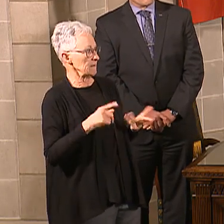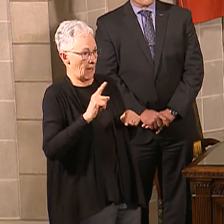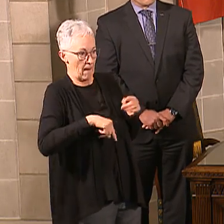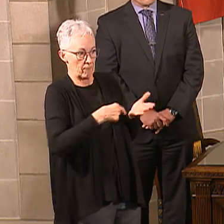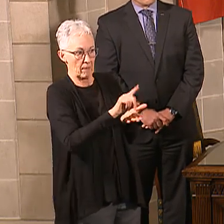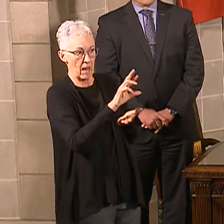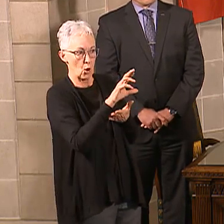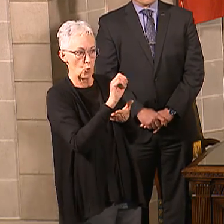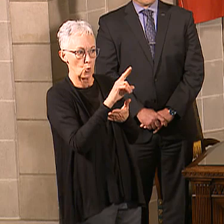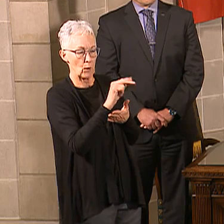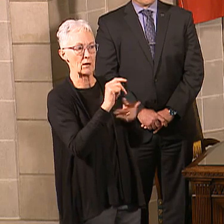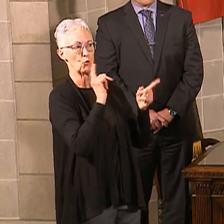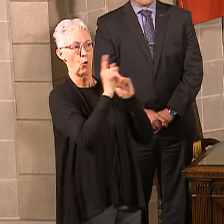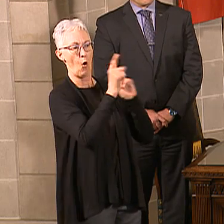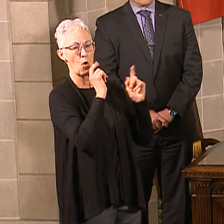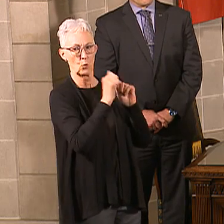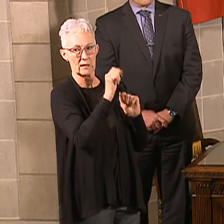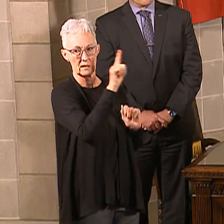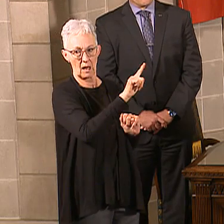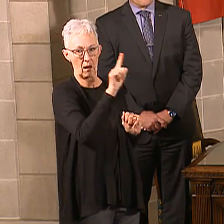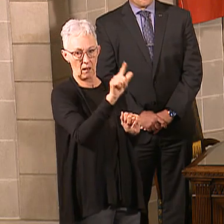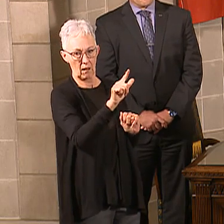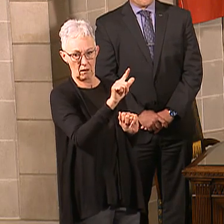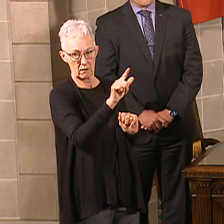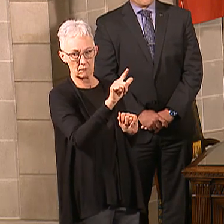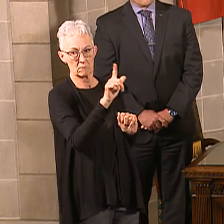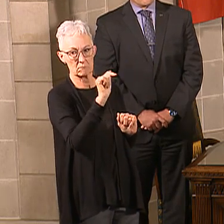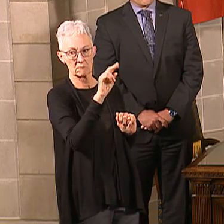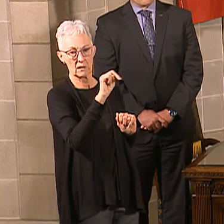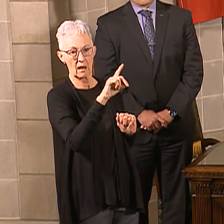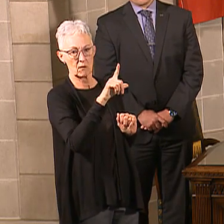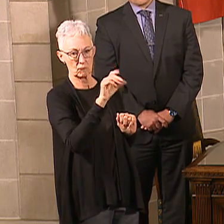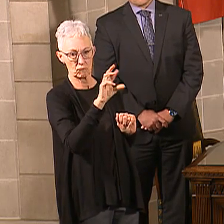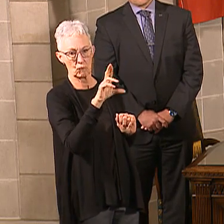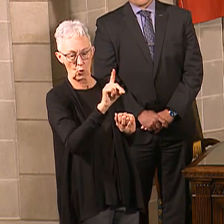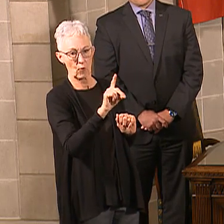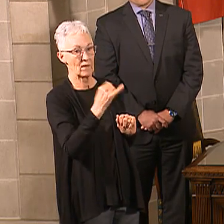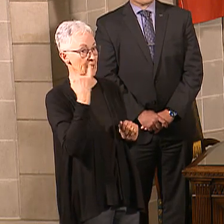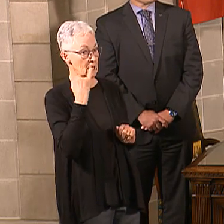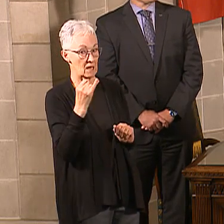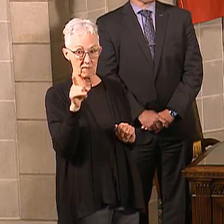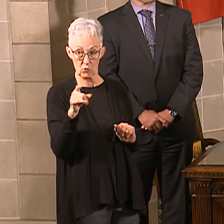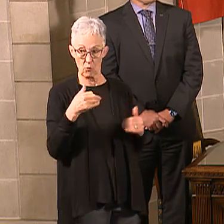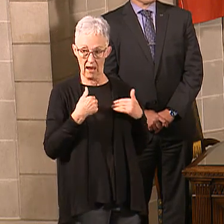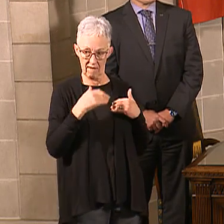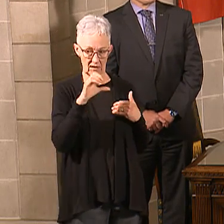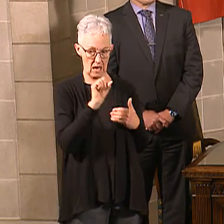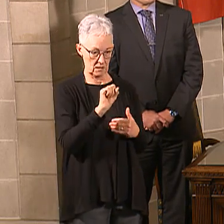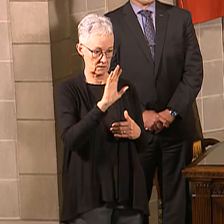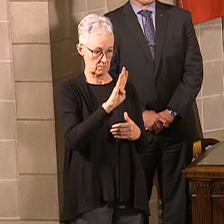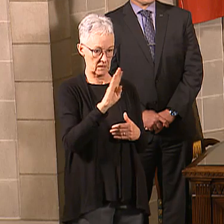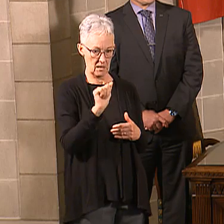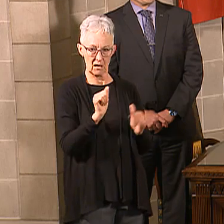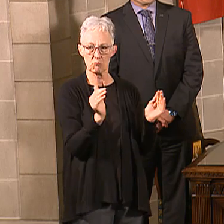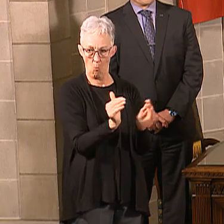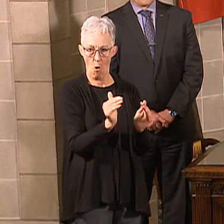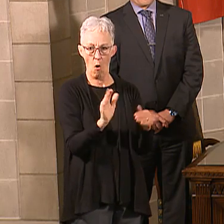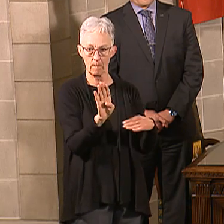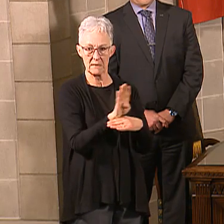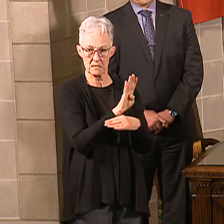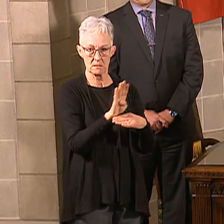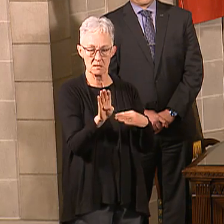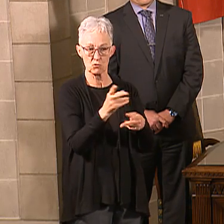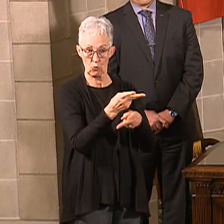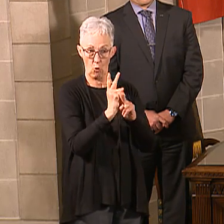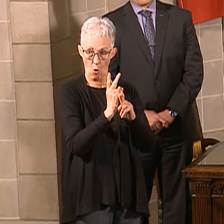to them. If you've got an SBA loan, actually you can get that deferred, that payment deferred for a year. So go talk to